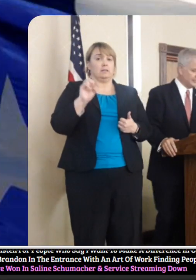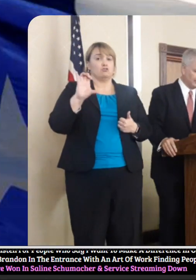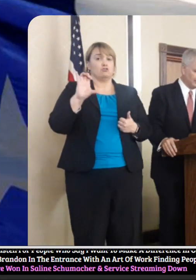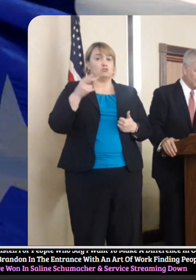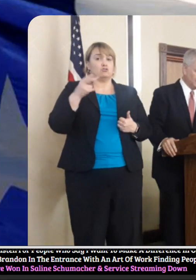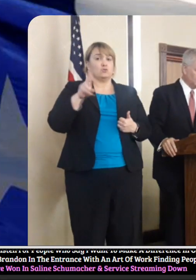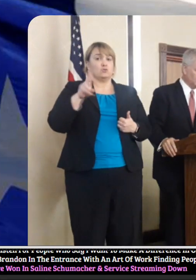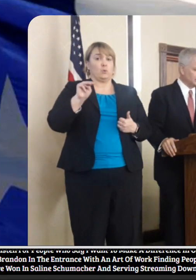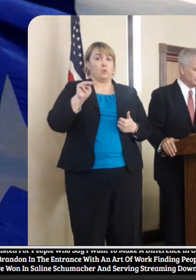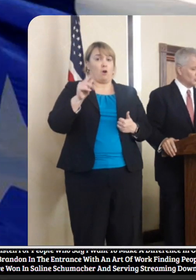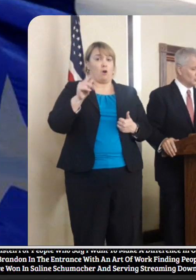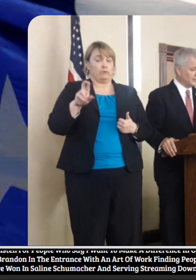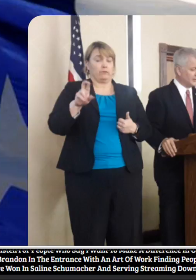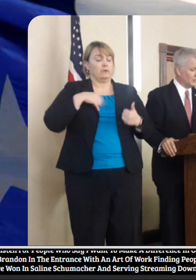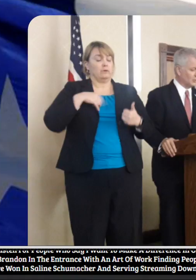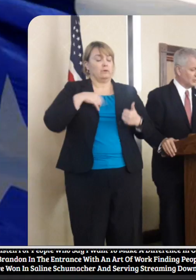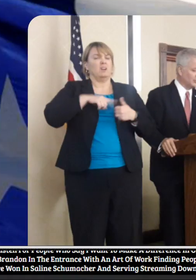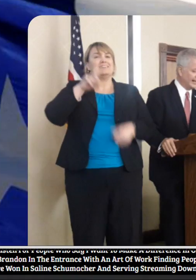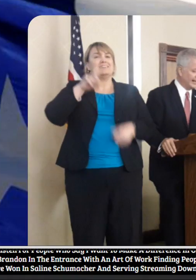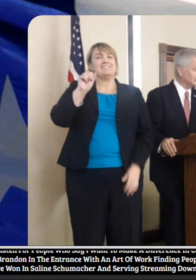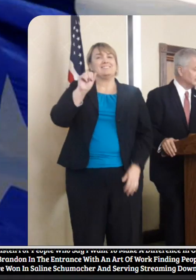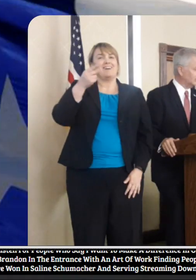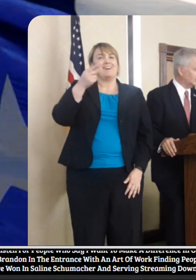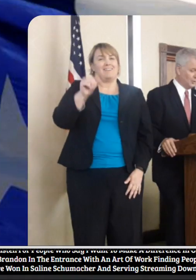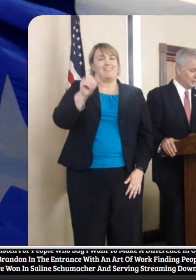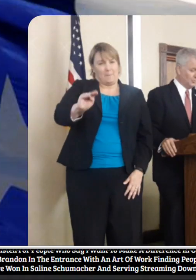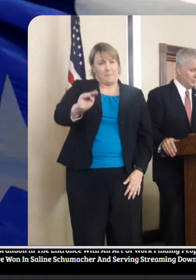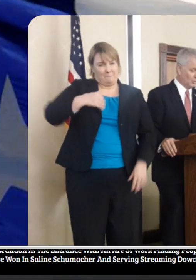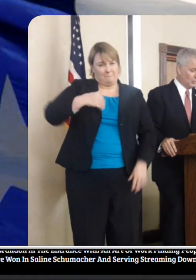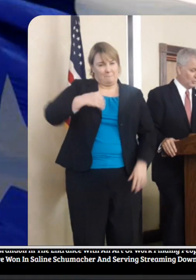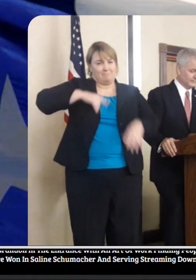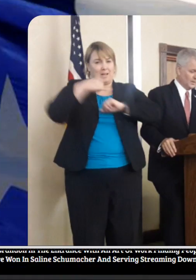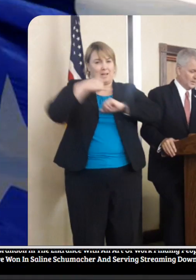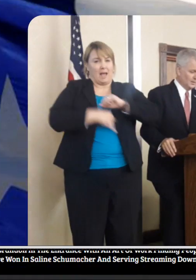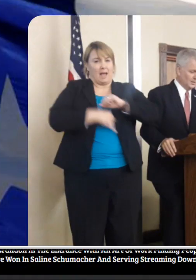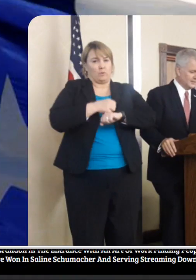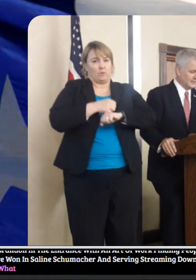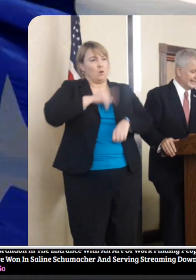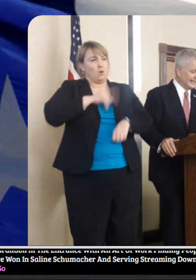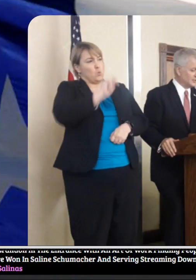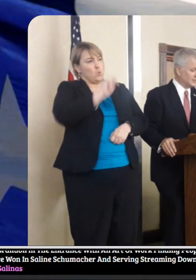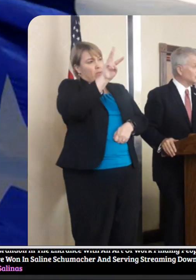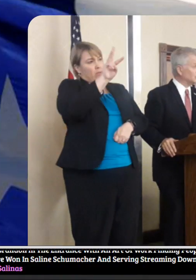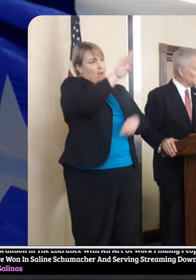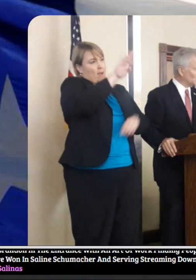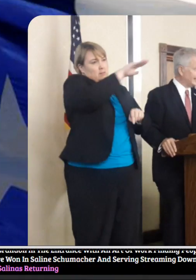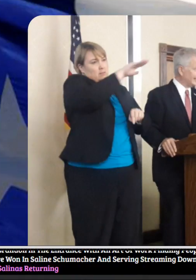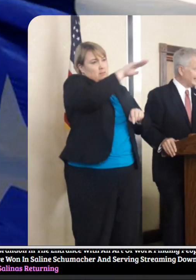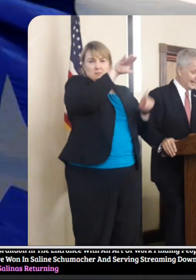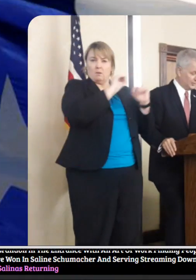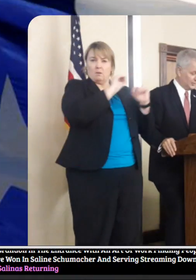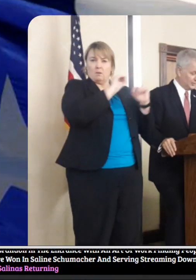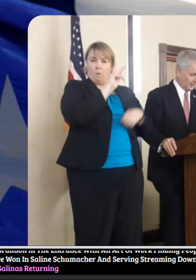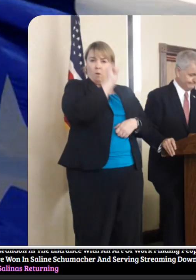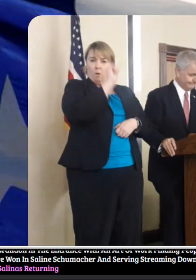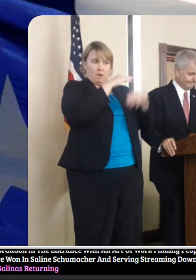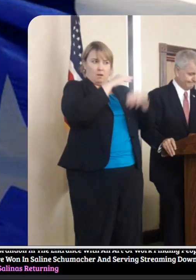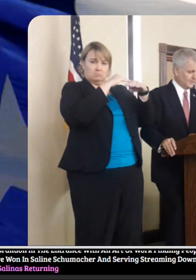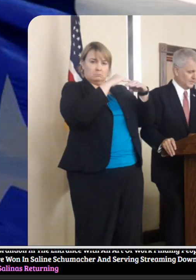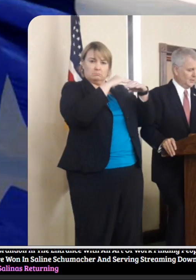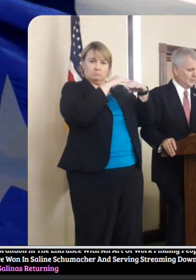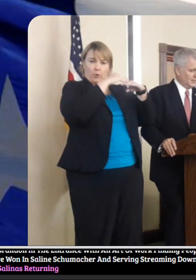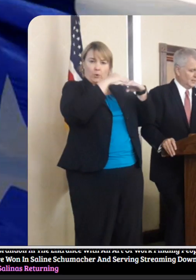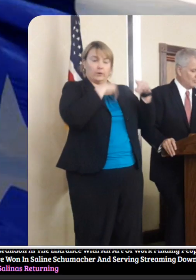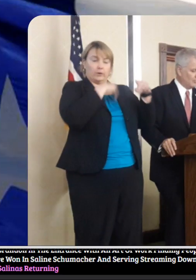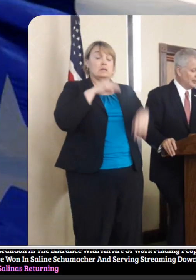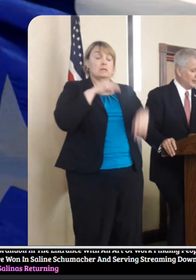County, which is in the northwest corner of the Panhandle on the Oklahoma border. Celine is returning county chair.